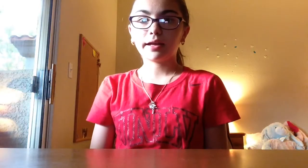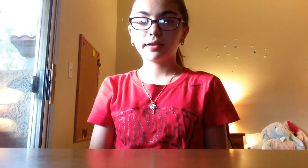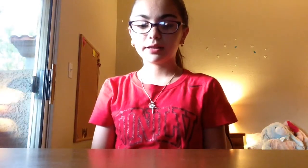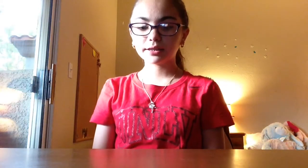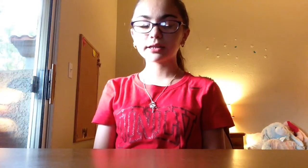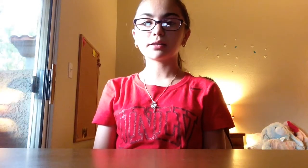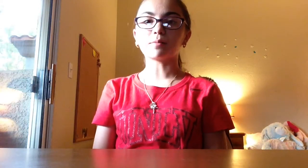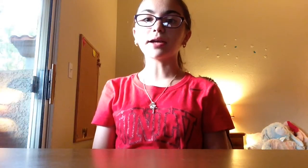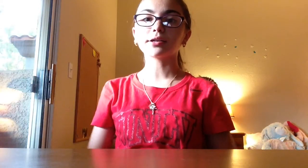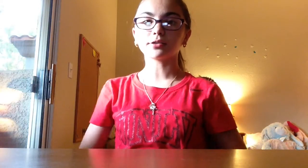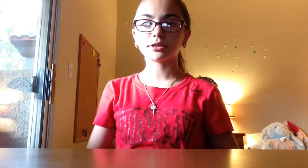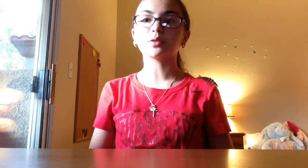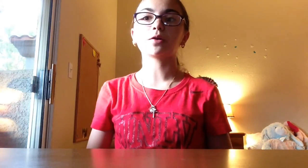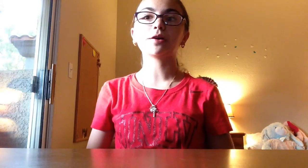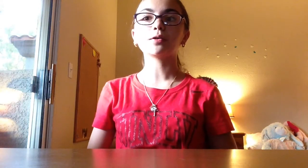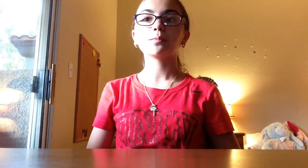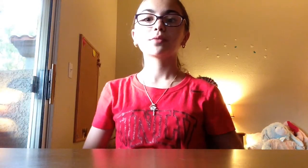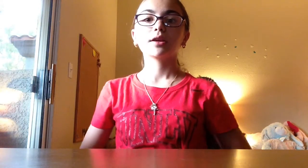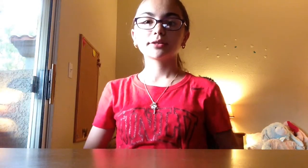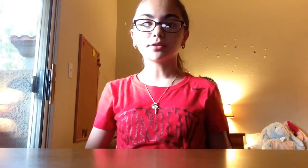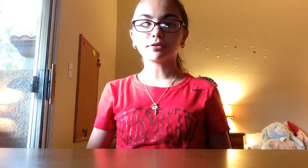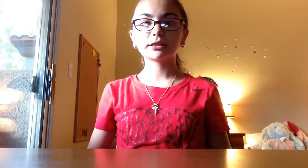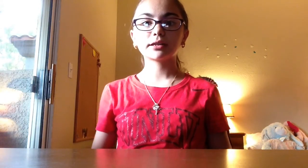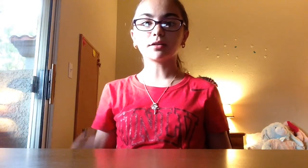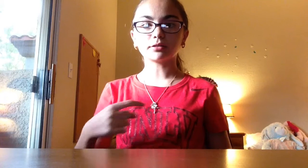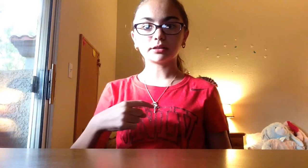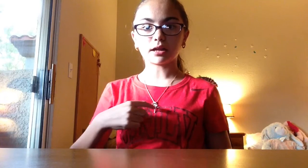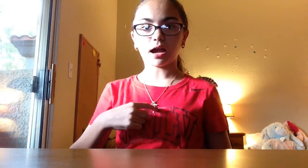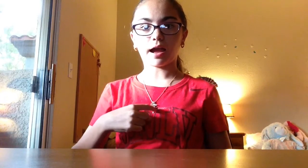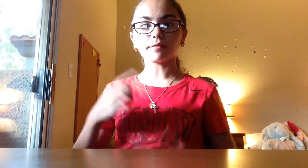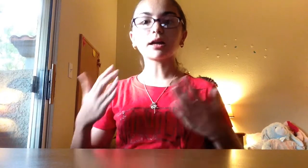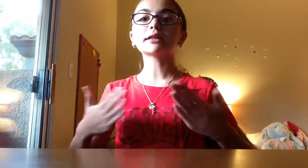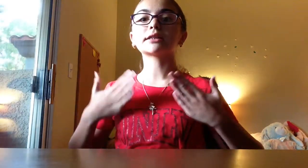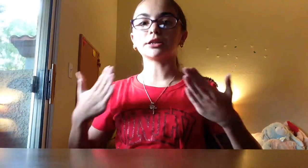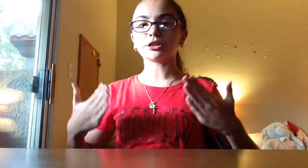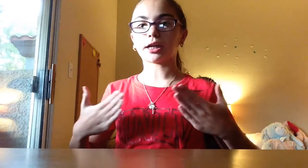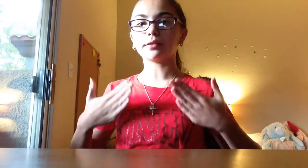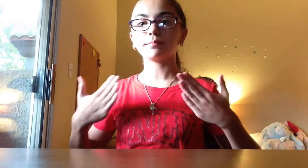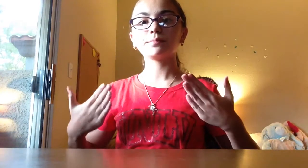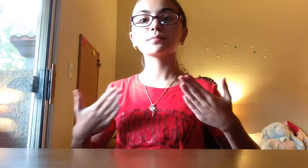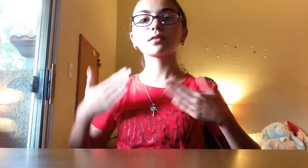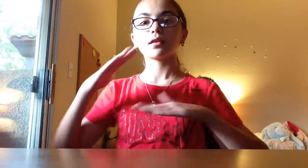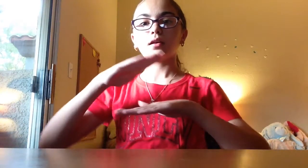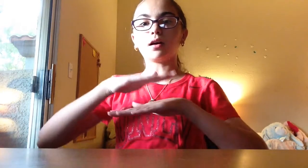Hey, this is the My Girl tutorial. So first it goes, I've got sunshine